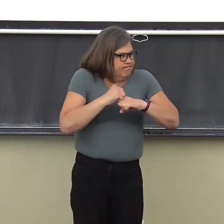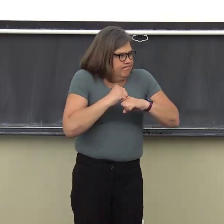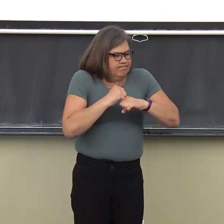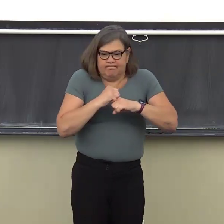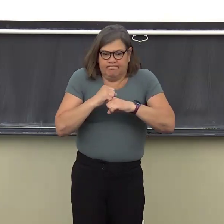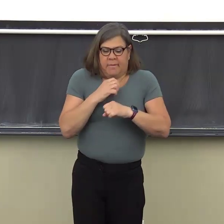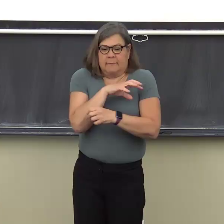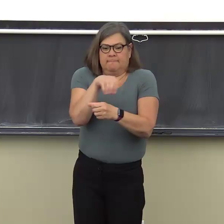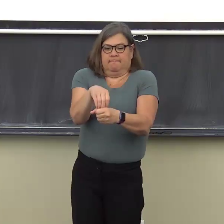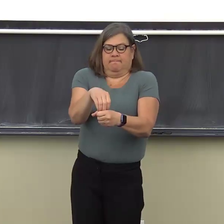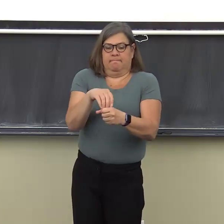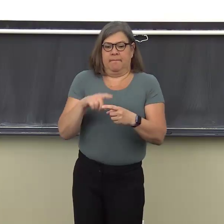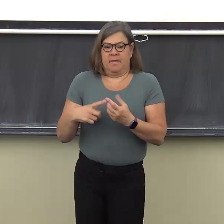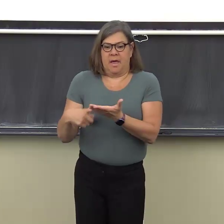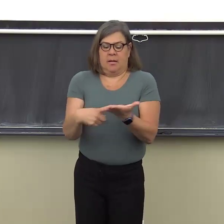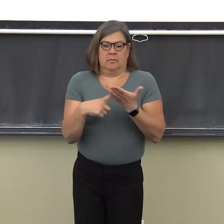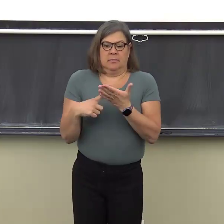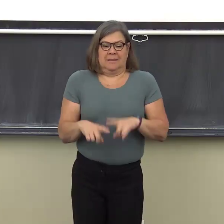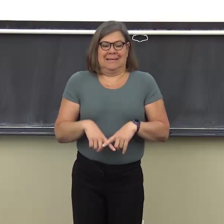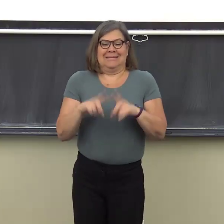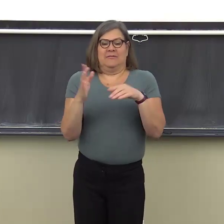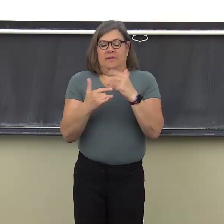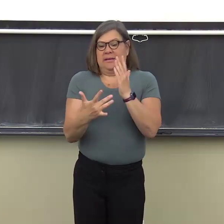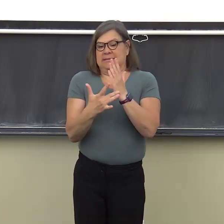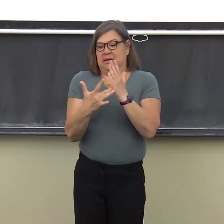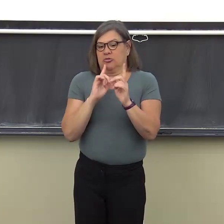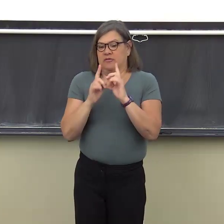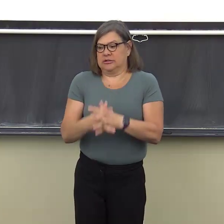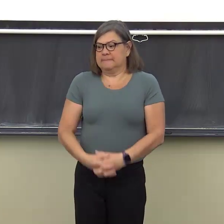be part of this conversation that's different than a technical conversation.